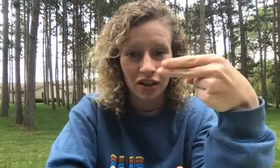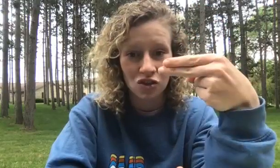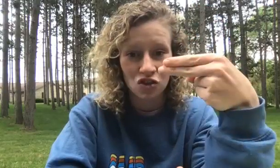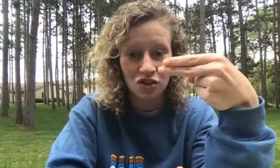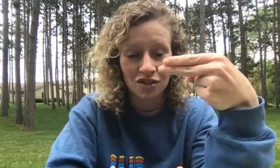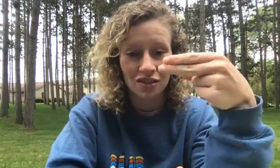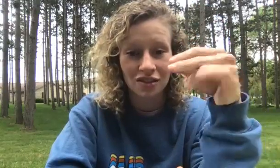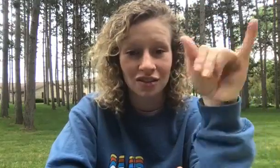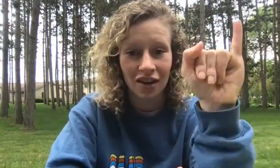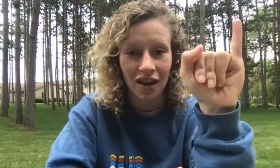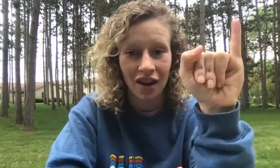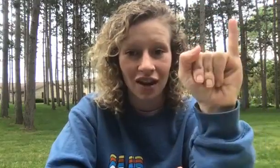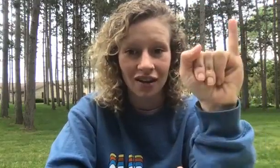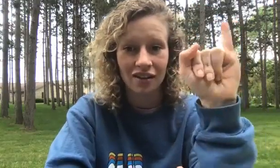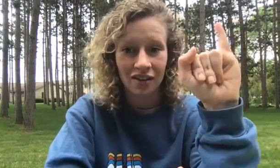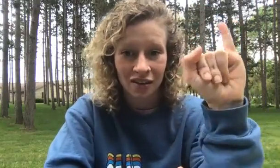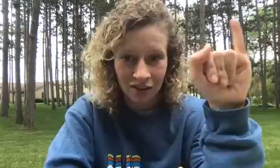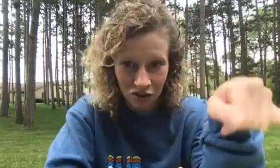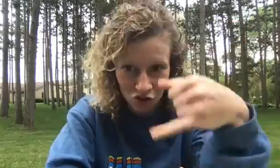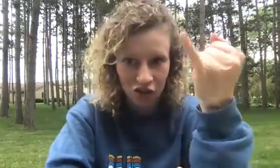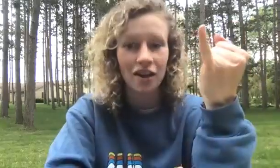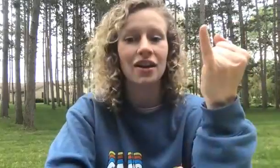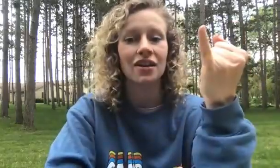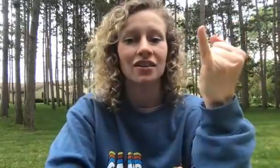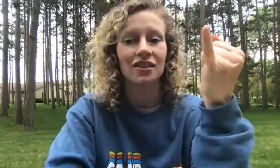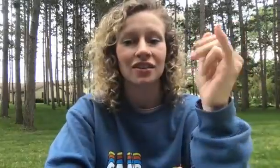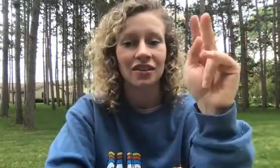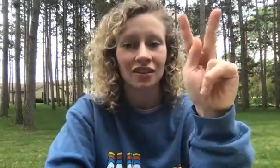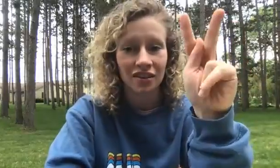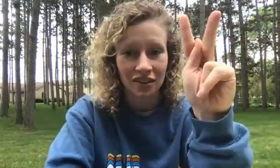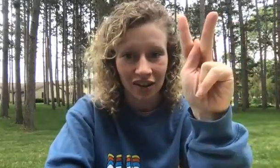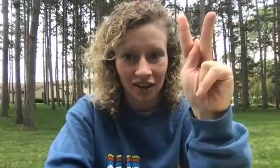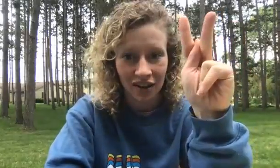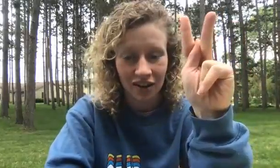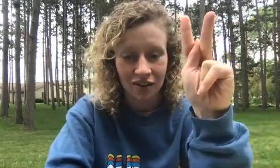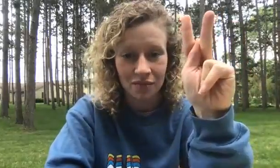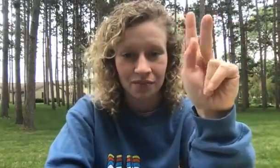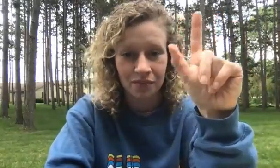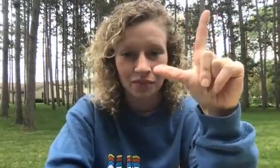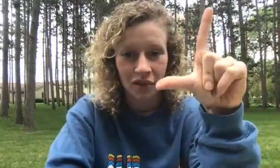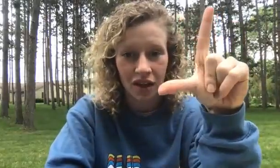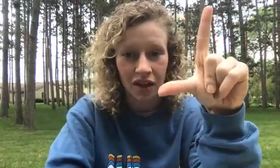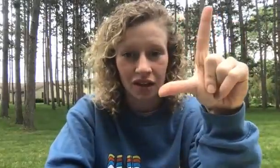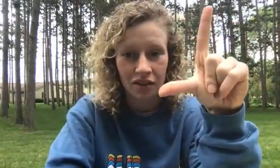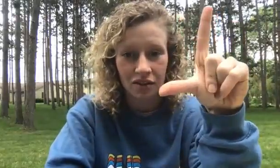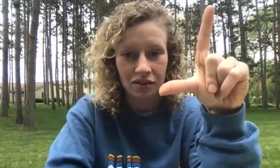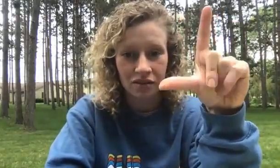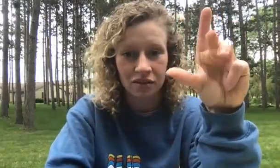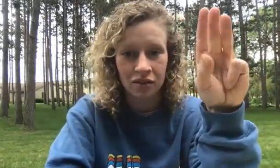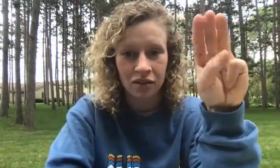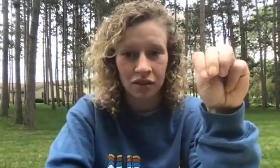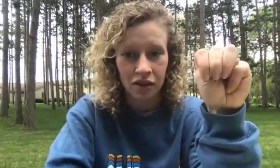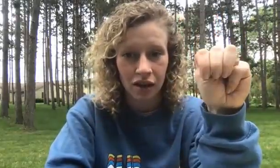H, I, J, K, L,